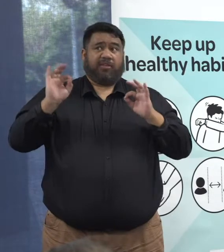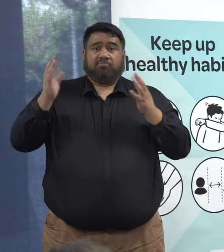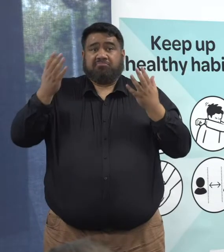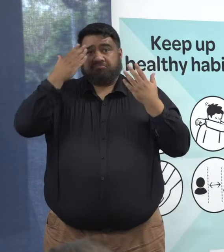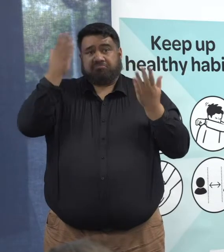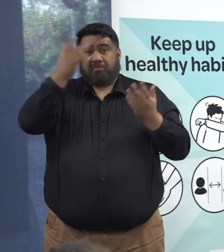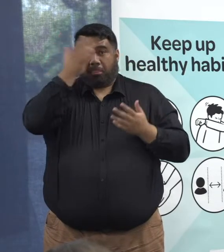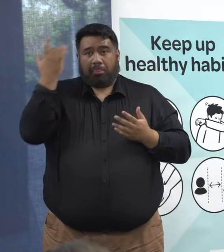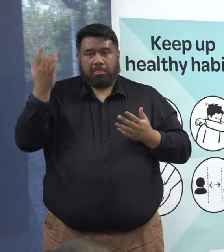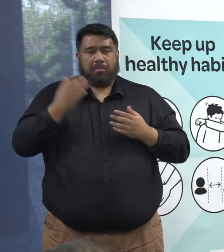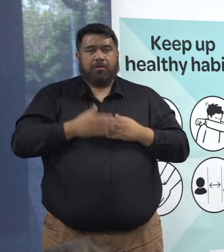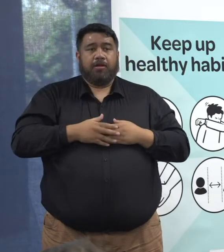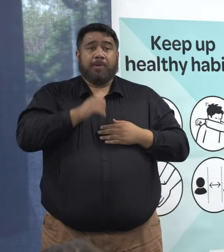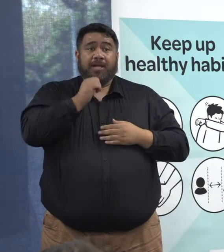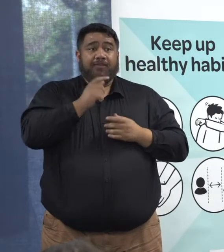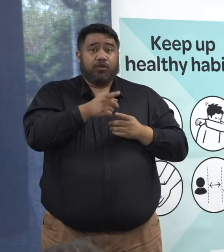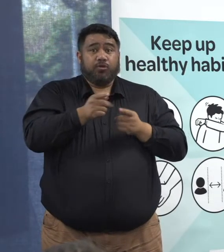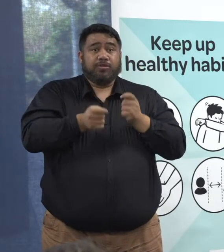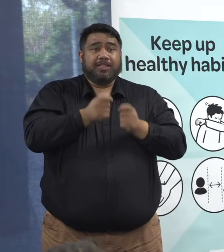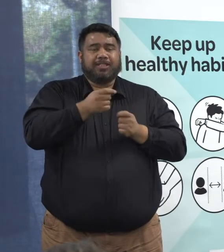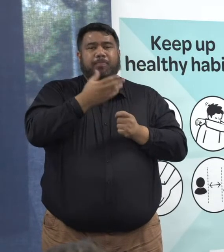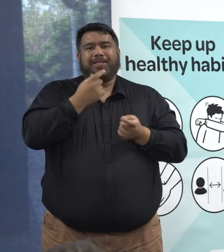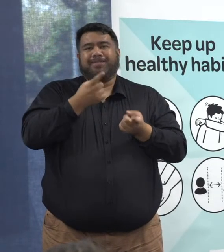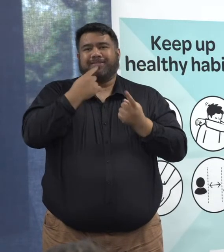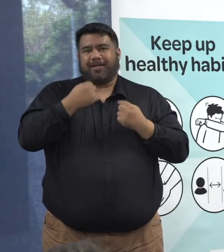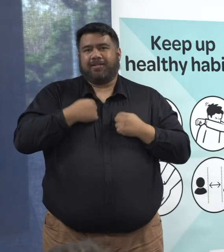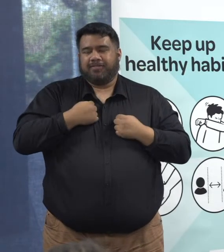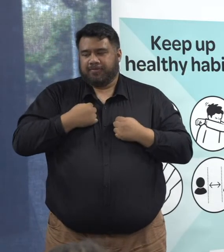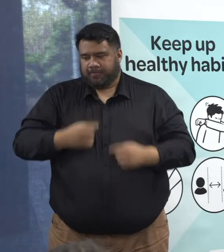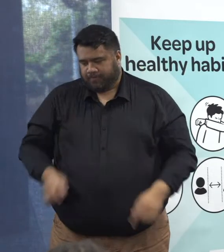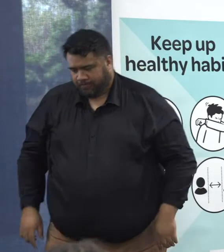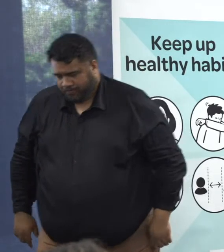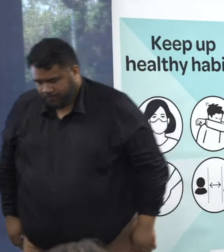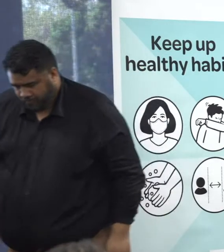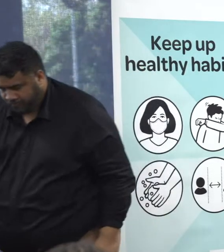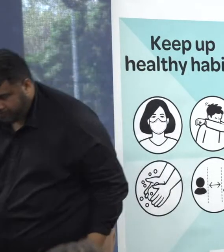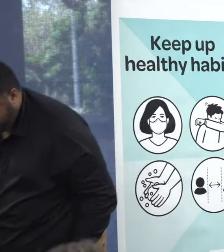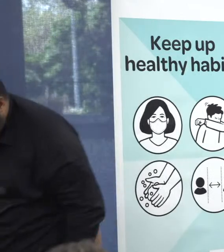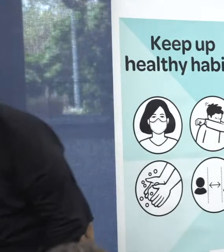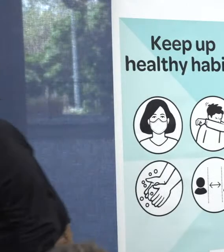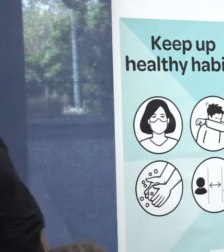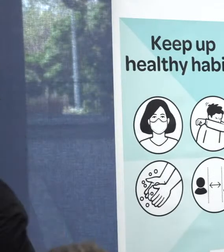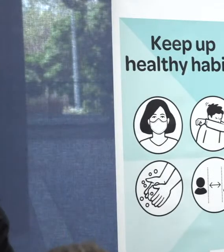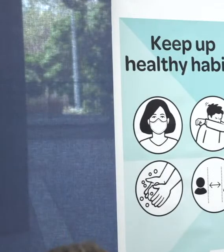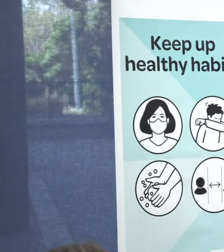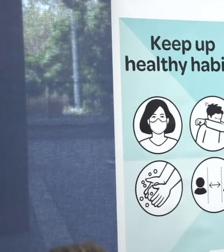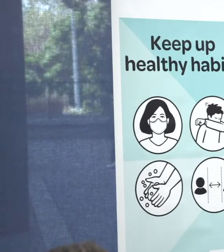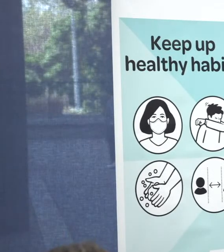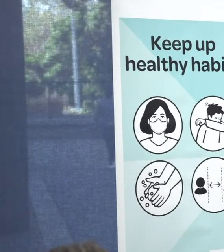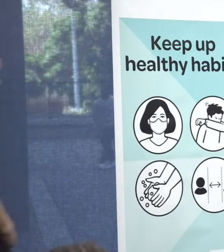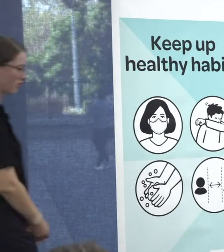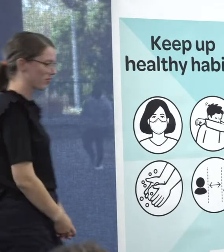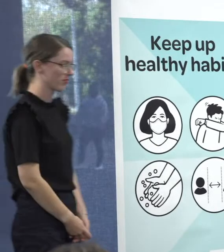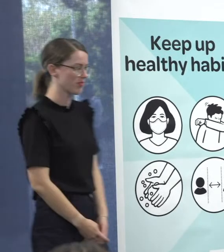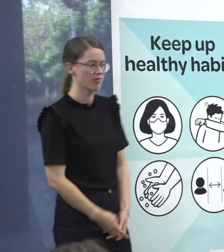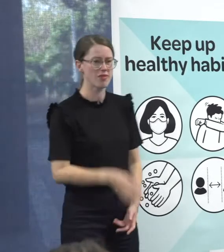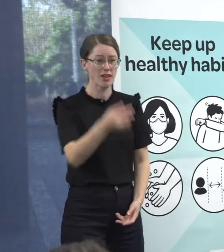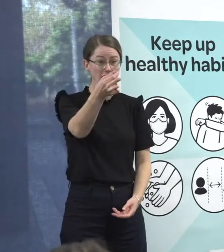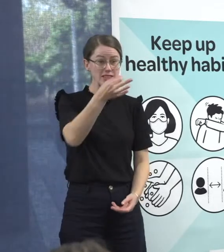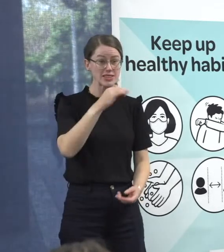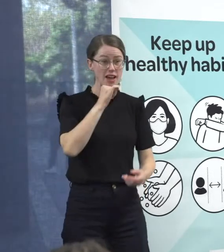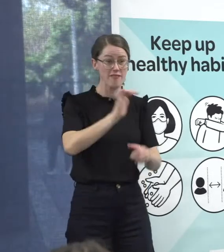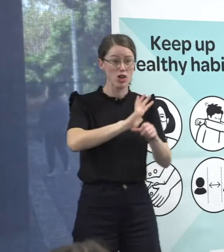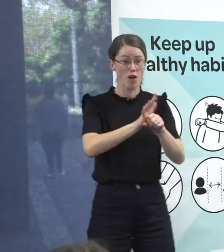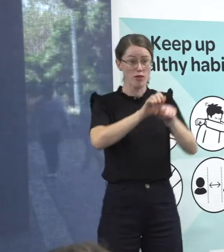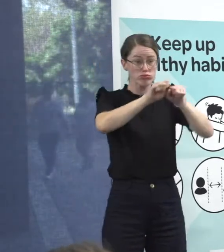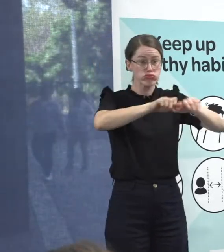are testing, yeah, please do report your results. Would you reconsider your resignation if there was another big outbreak?